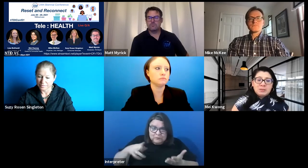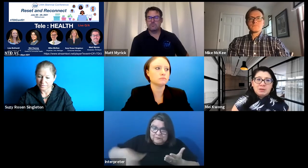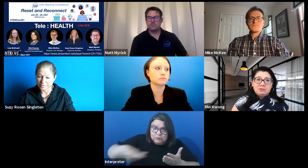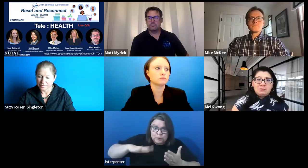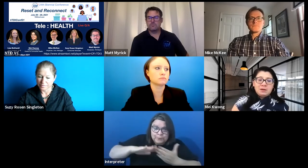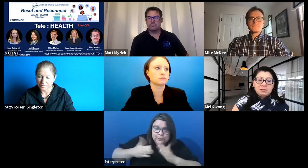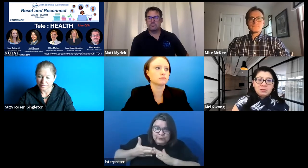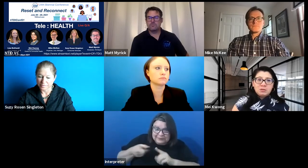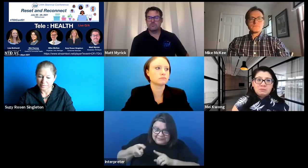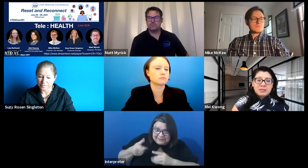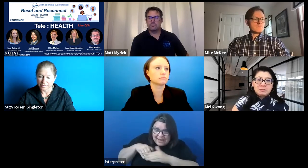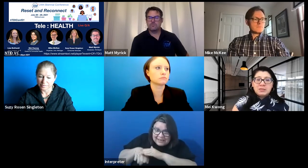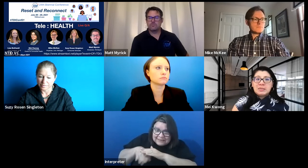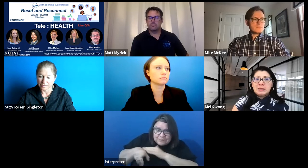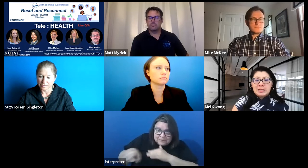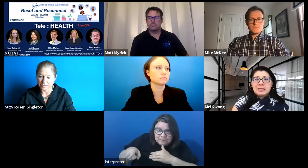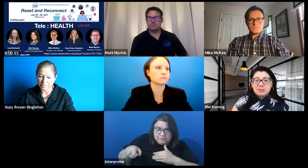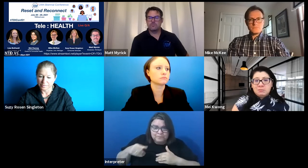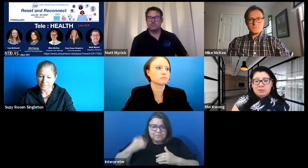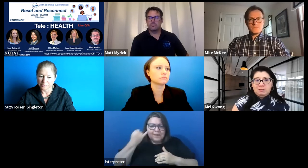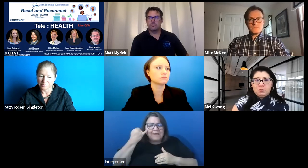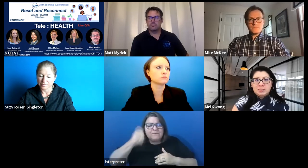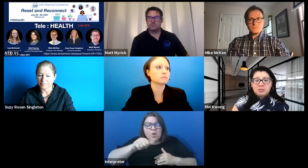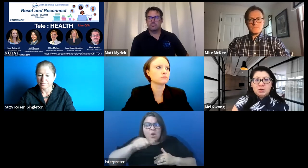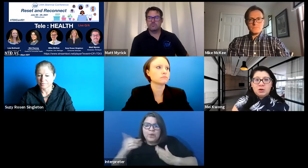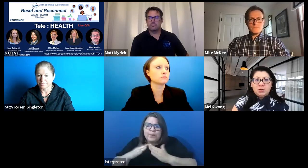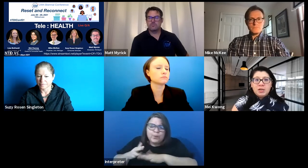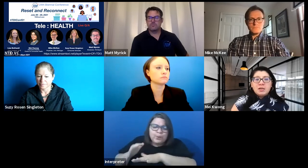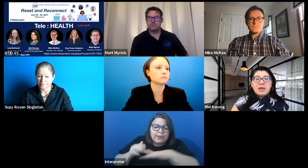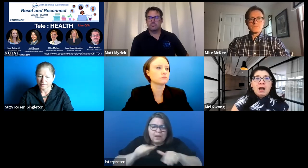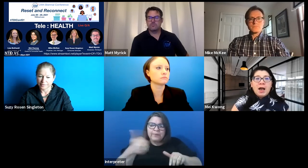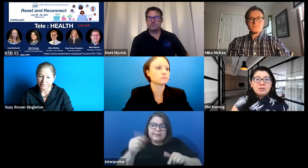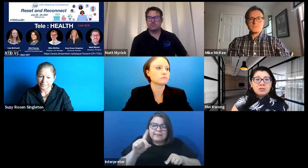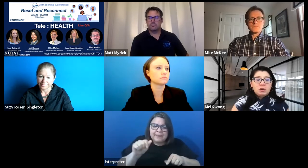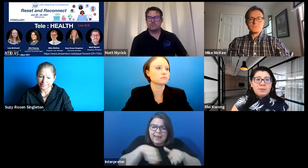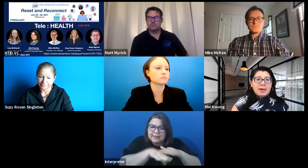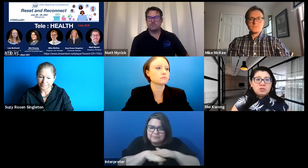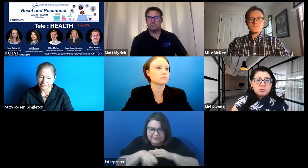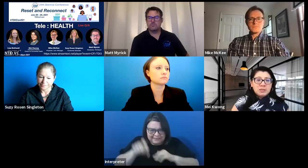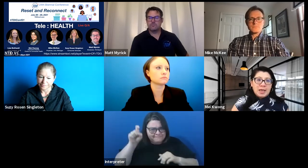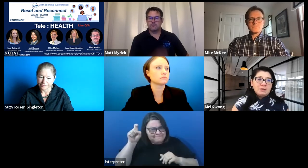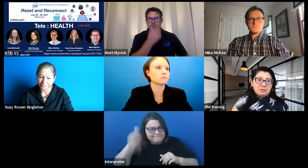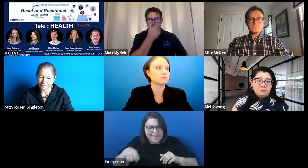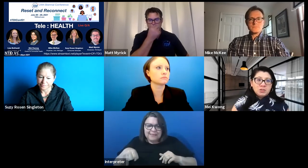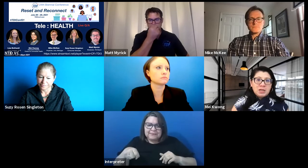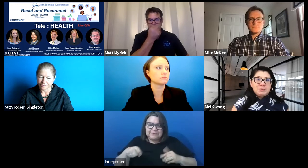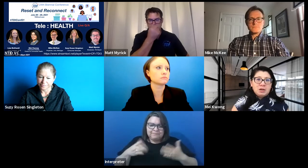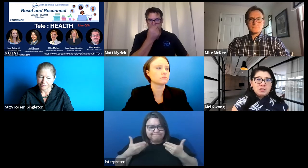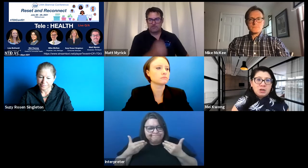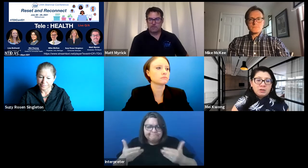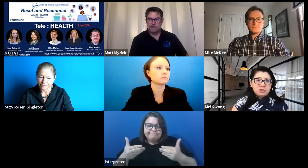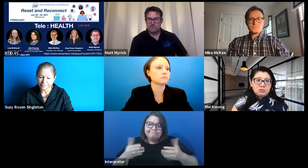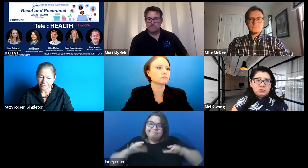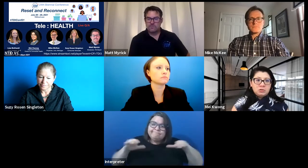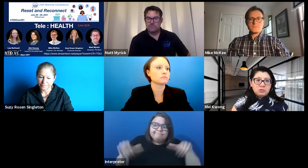or another community with a disability, they need to make their voices heard. Now, how do you go about doing that? The first stop is